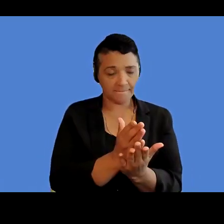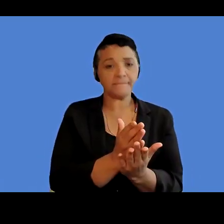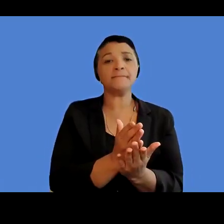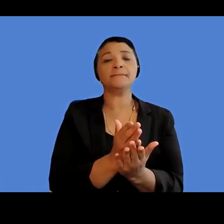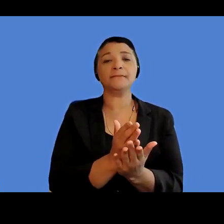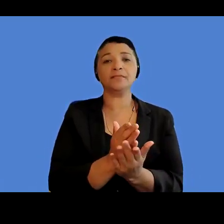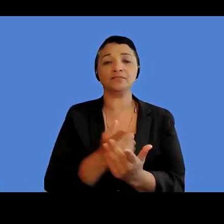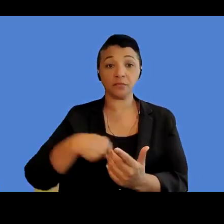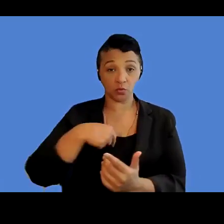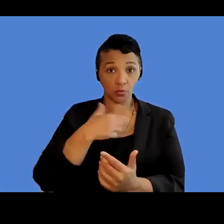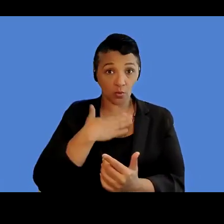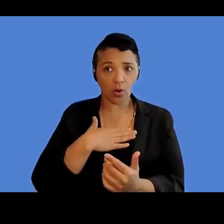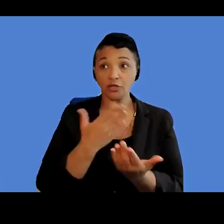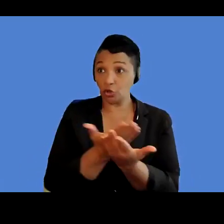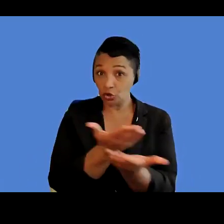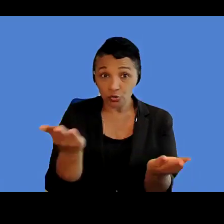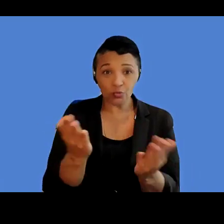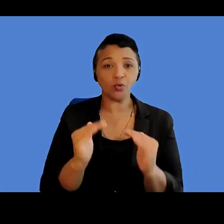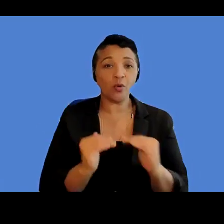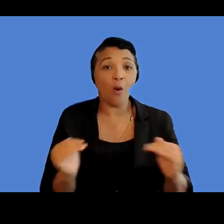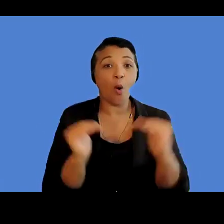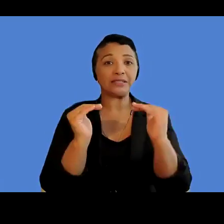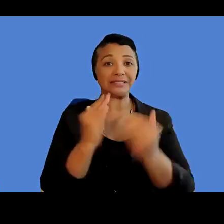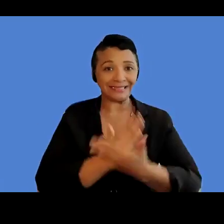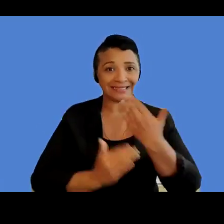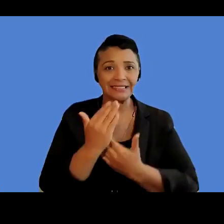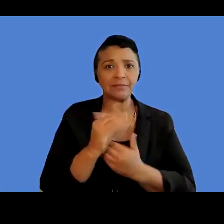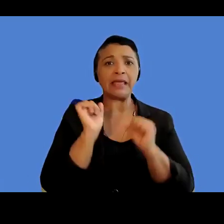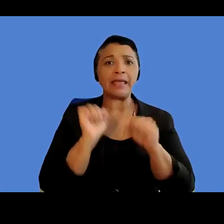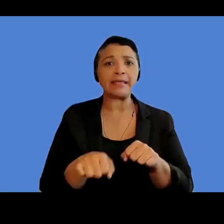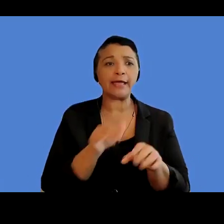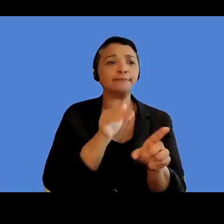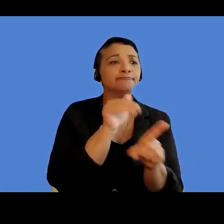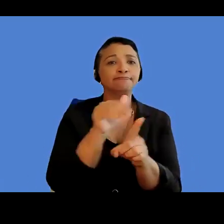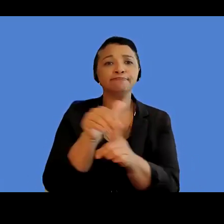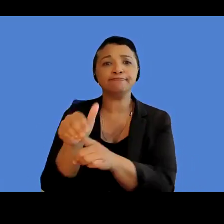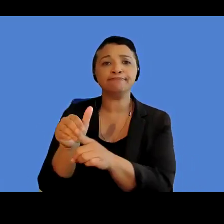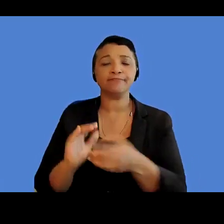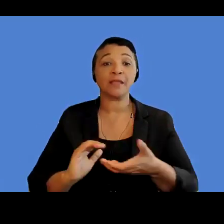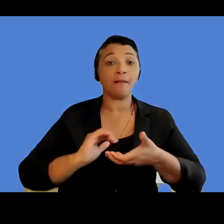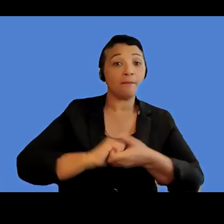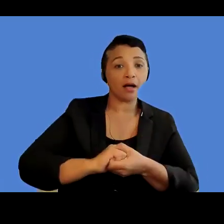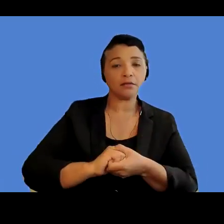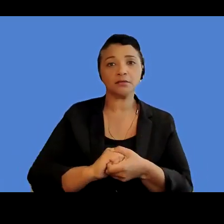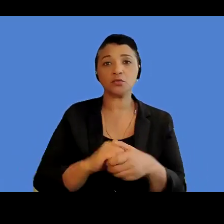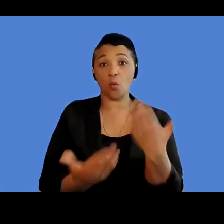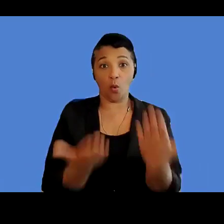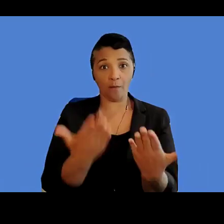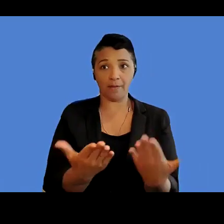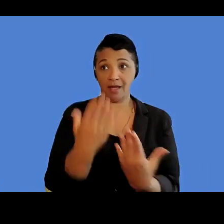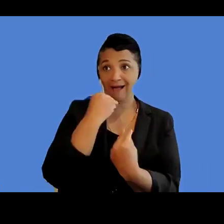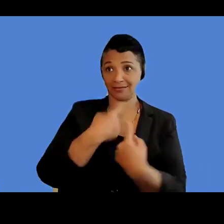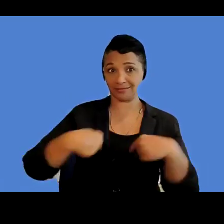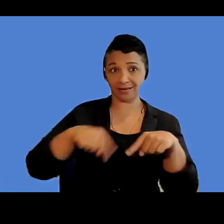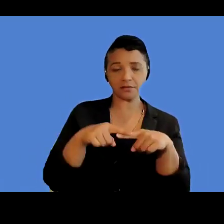We encourage you to, reach out to relevant partners or to ask us whether